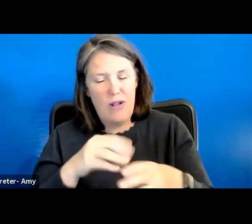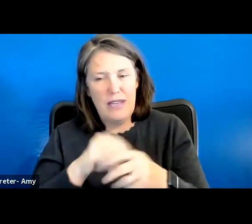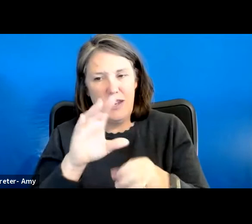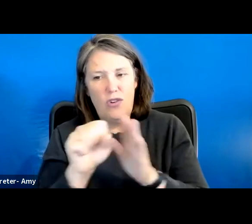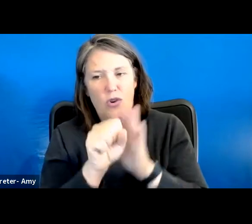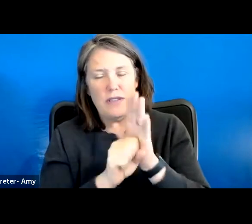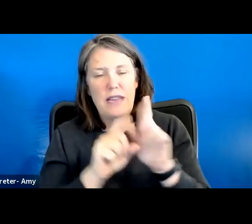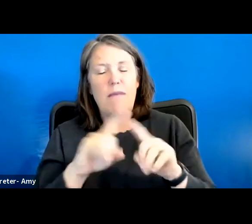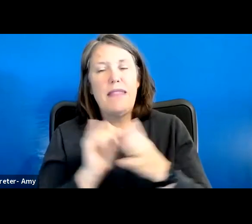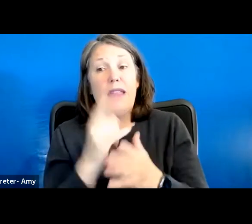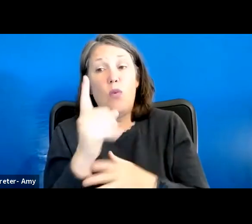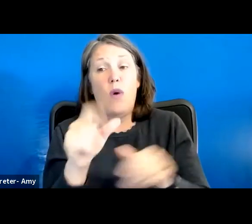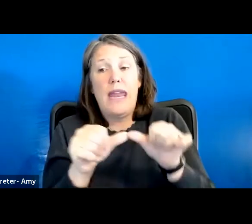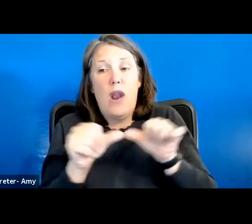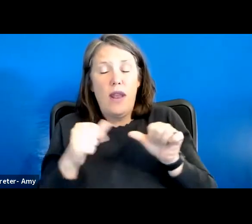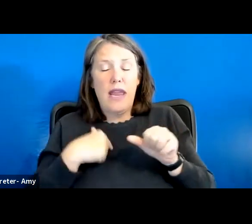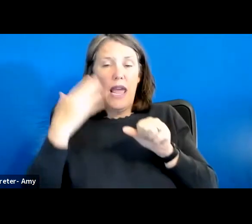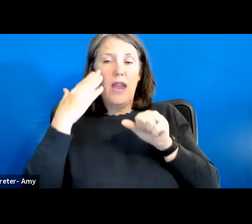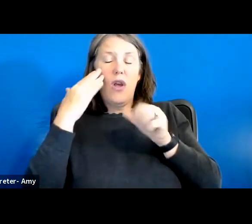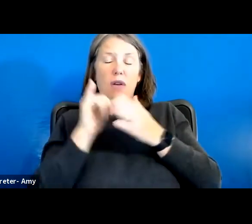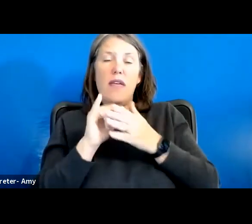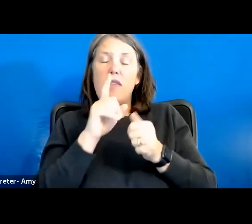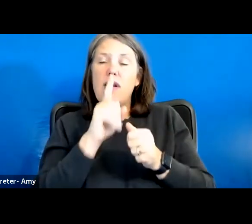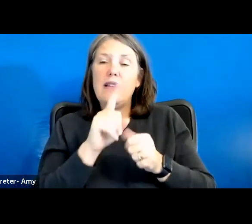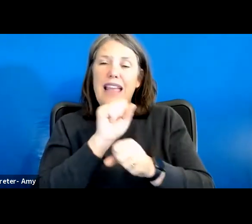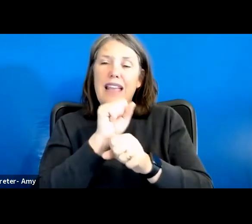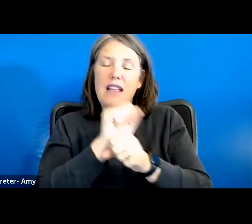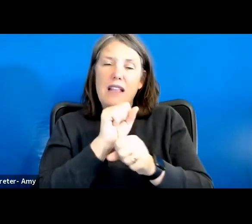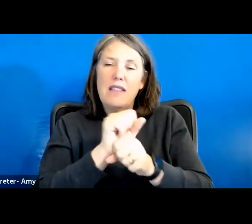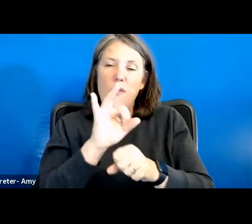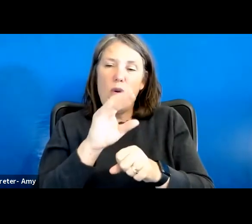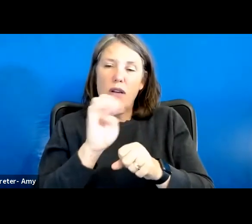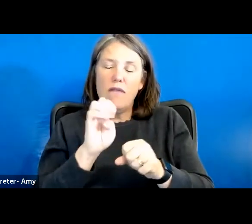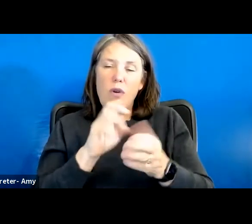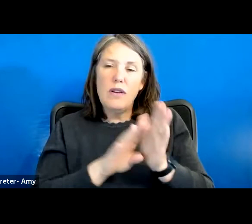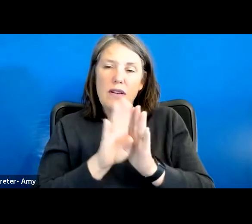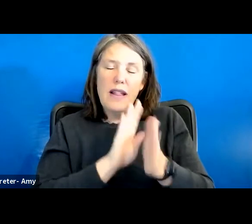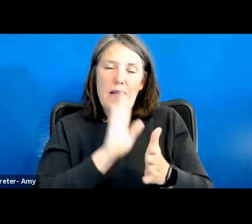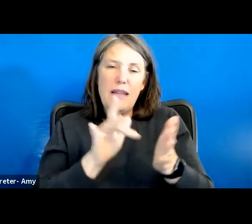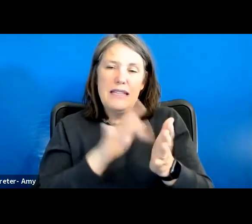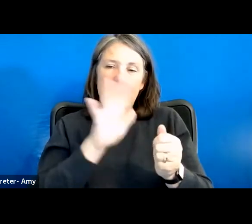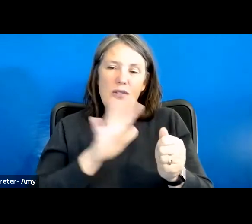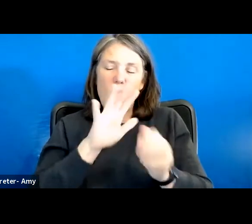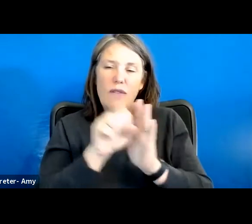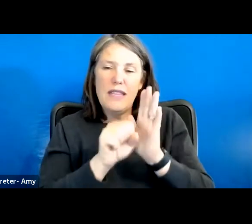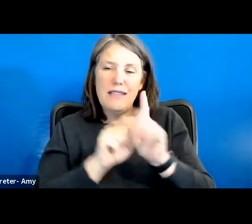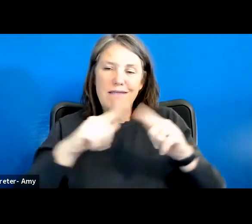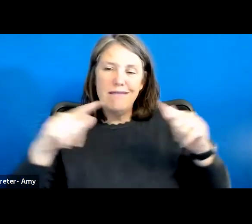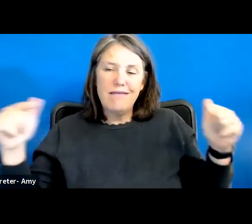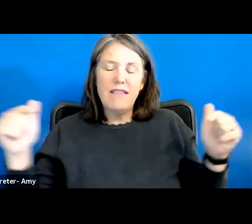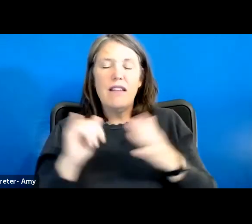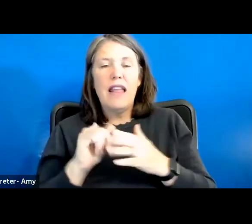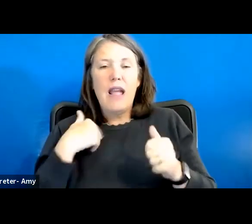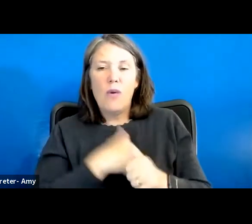that's one area. And I know that there's others like the workforce development centers across the states that that